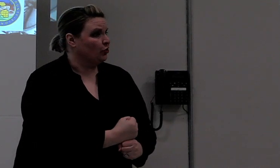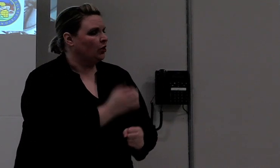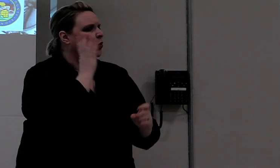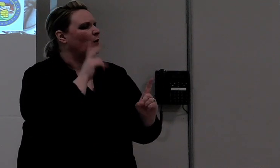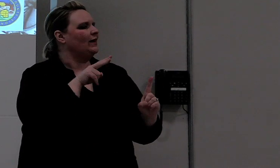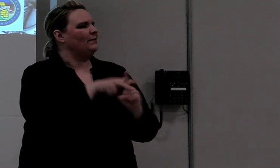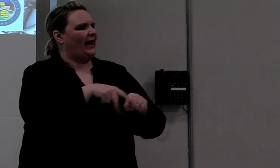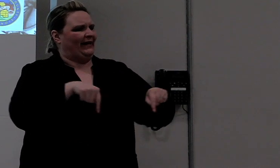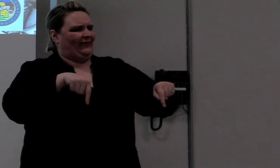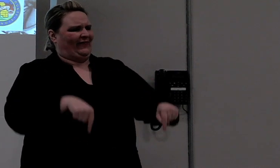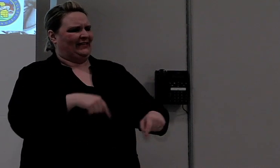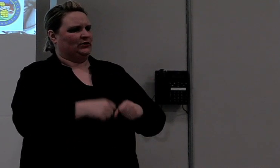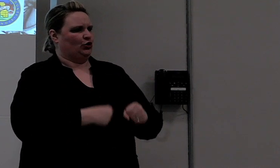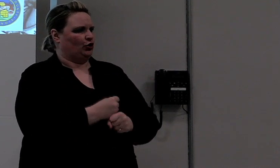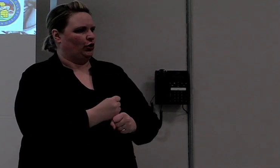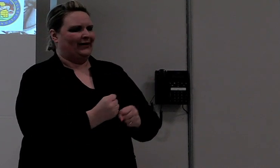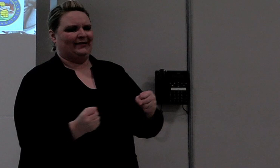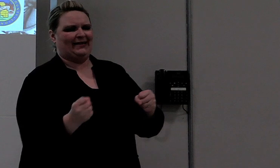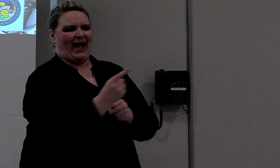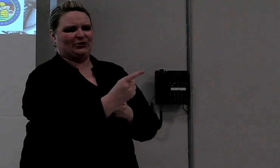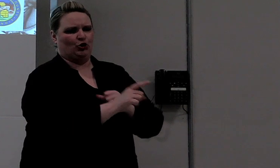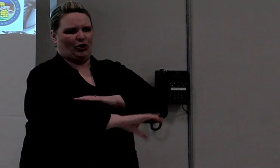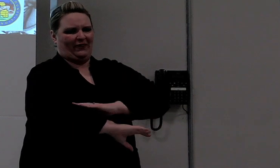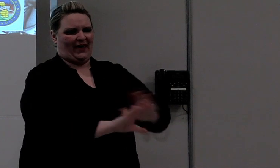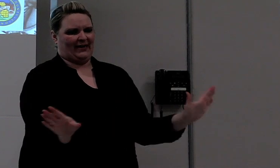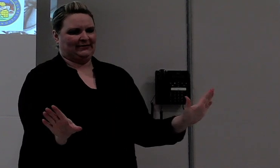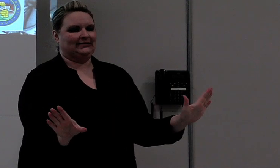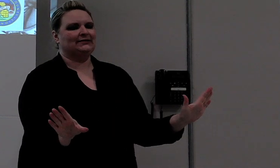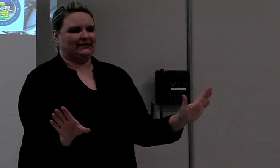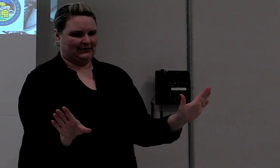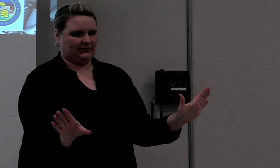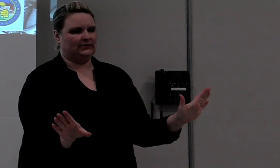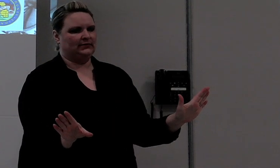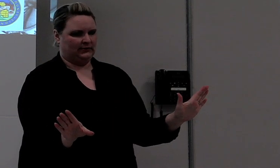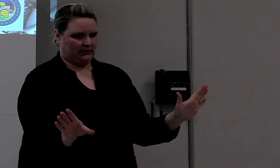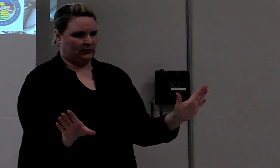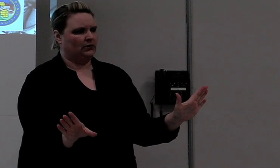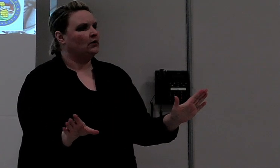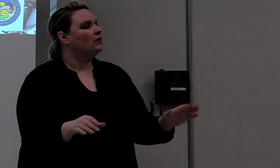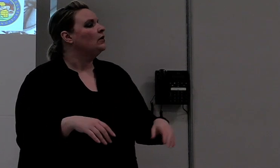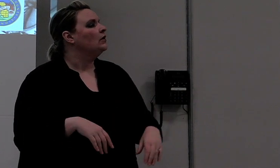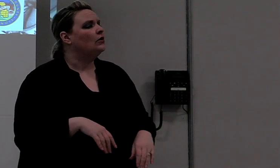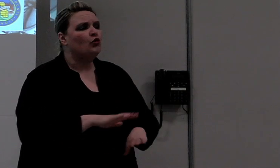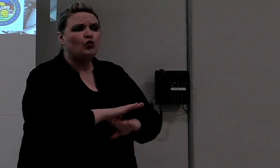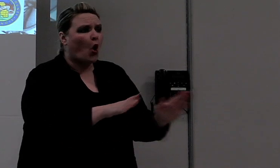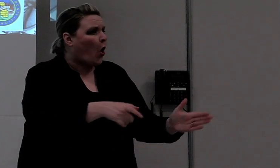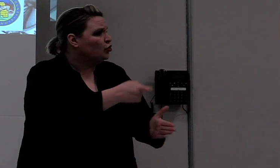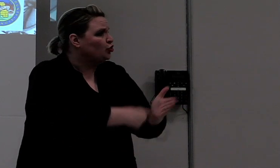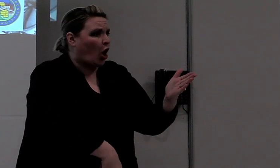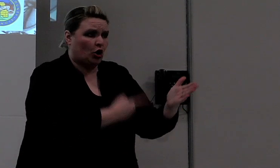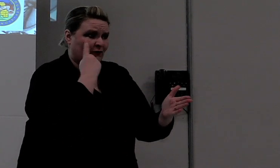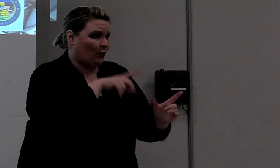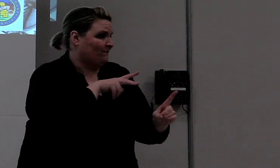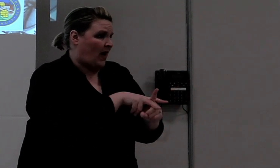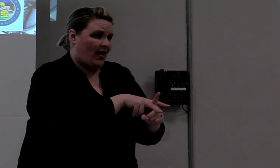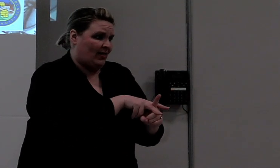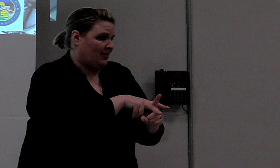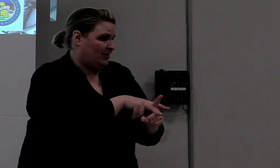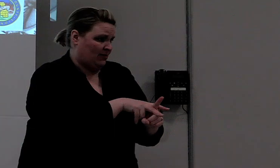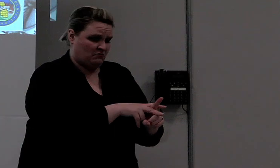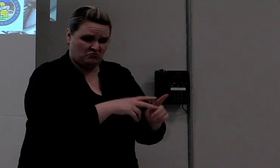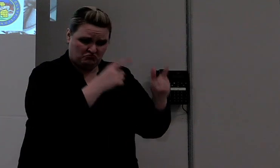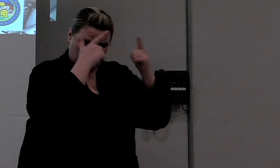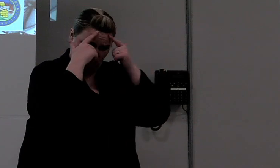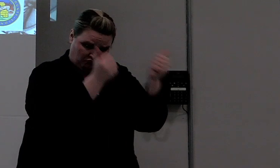apply for this year and next year, and then it's over. There is no fee to file ever at the Board of